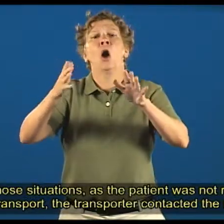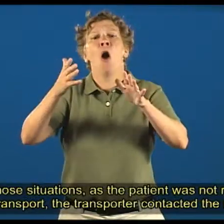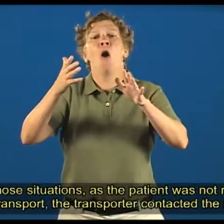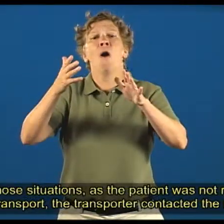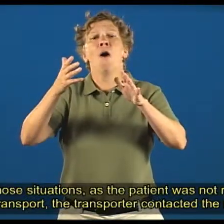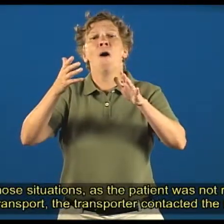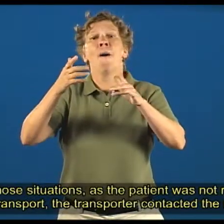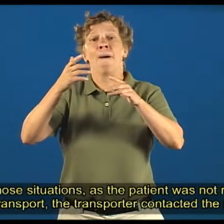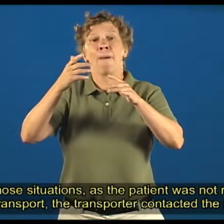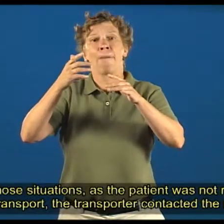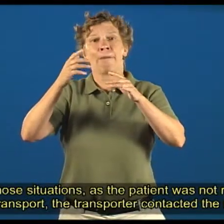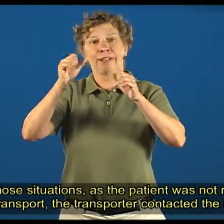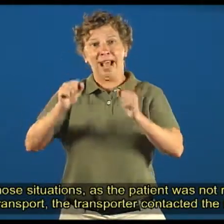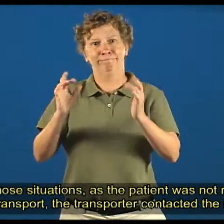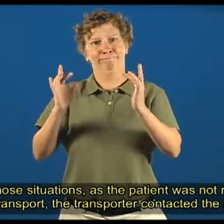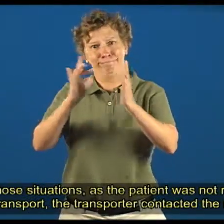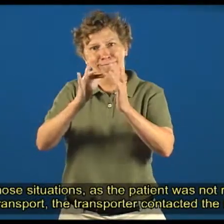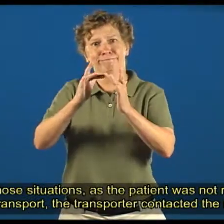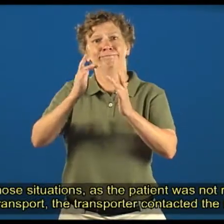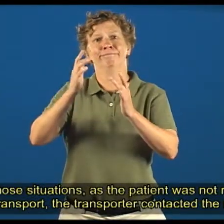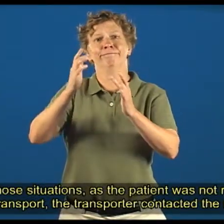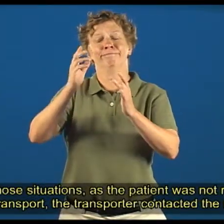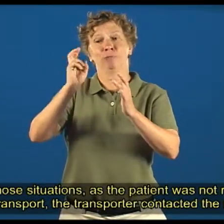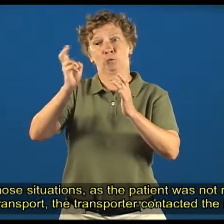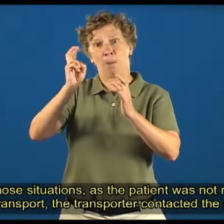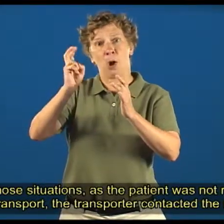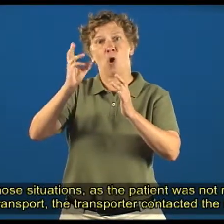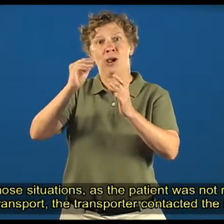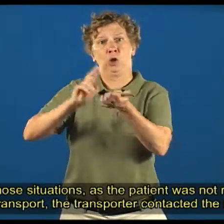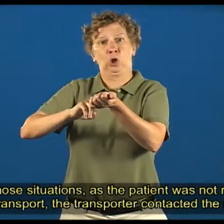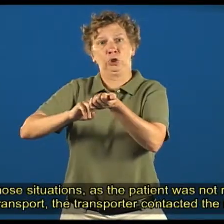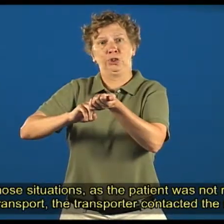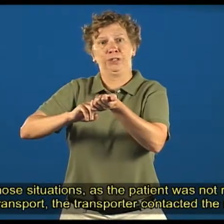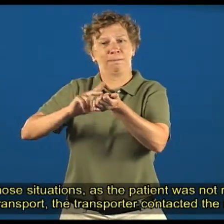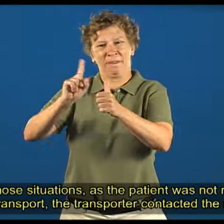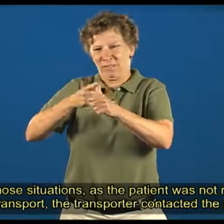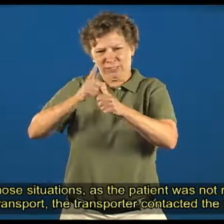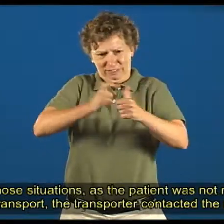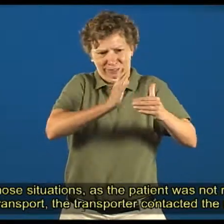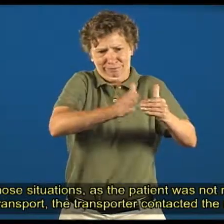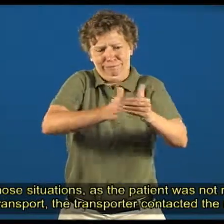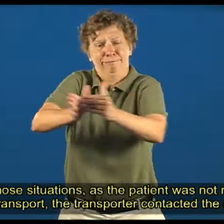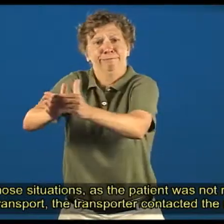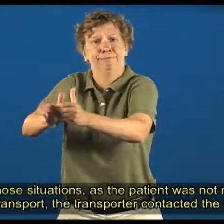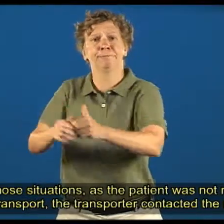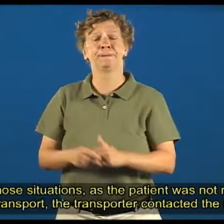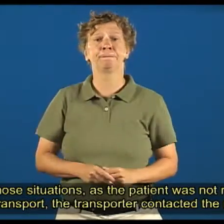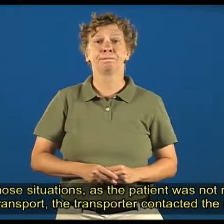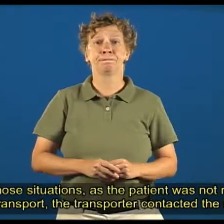those situations, as the patient was not ready for transport, the transporter contacted the nurse.